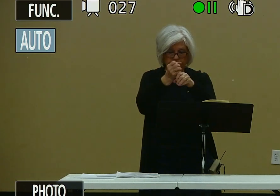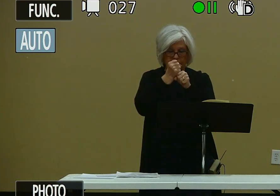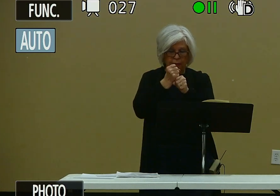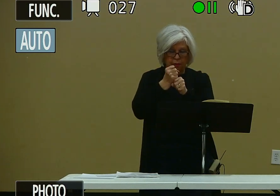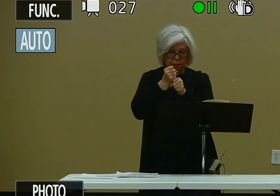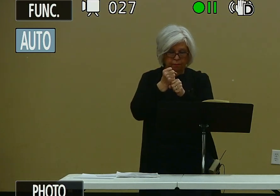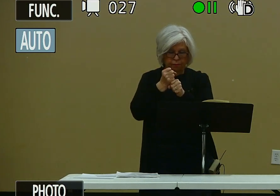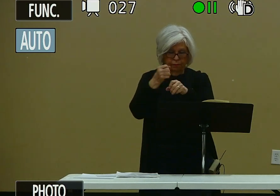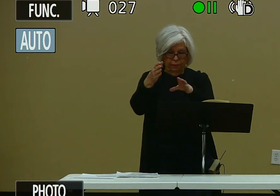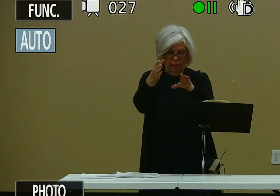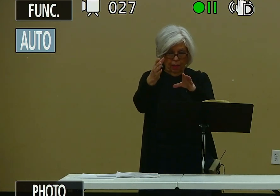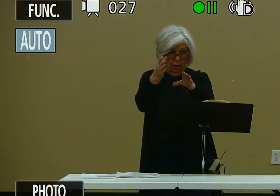Get,